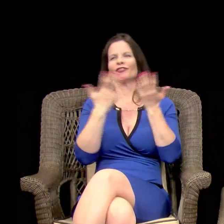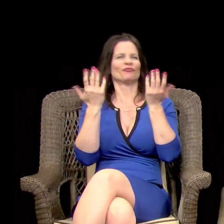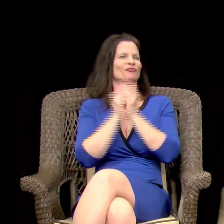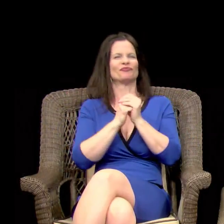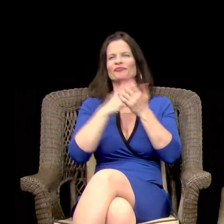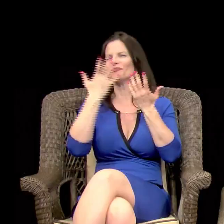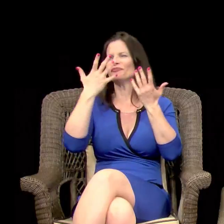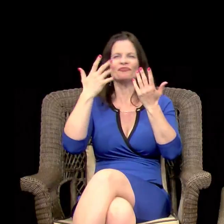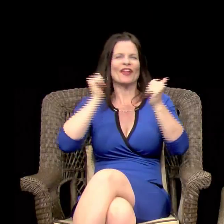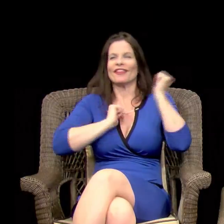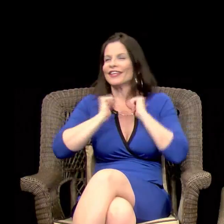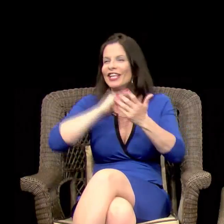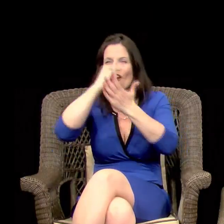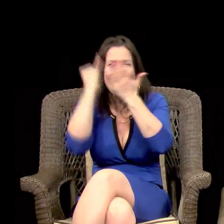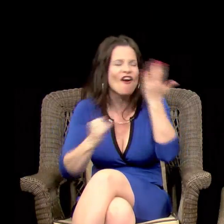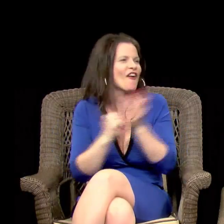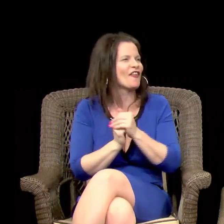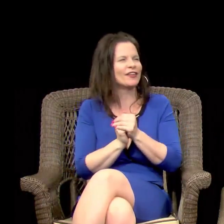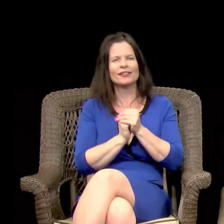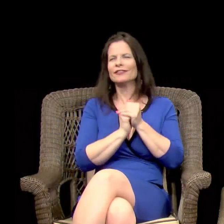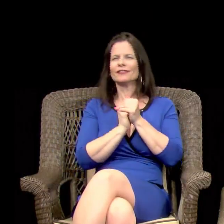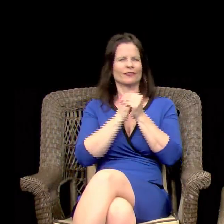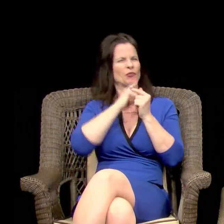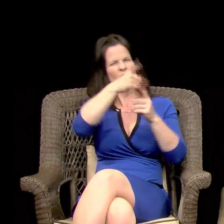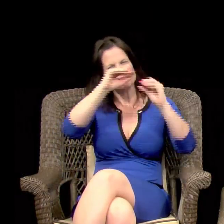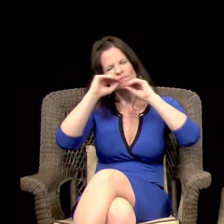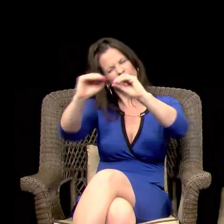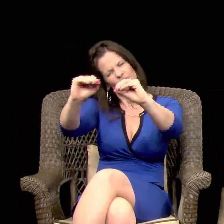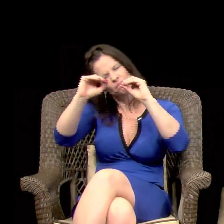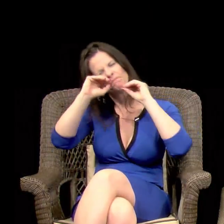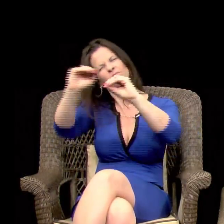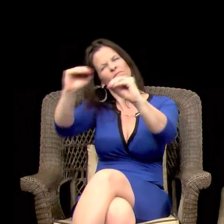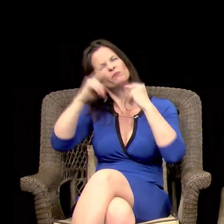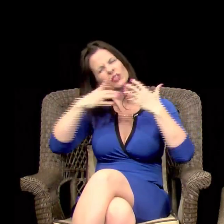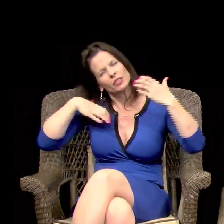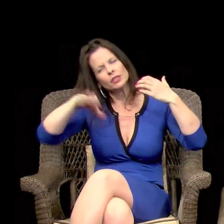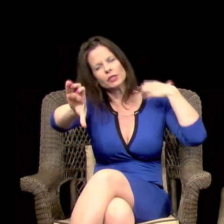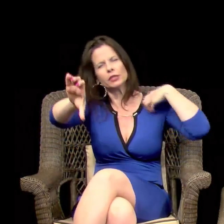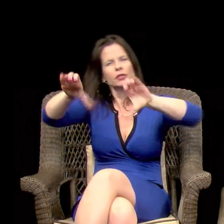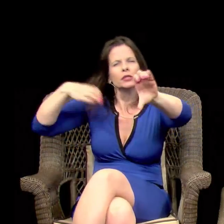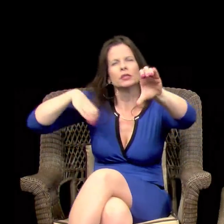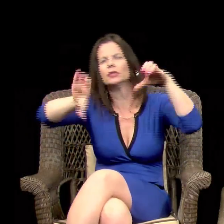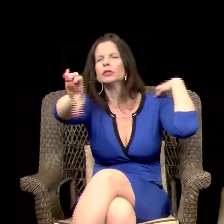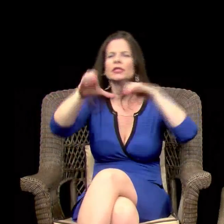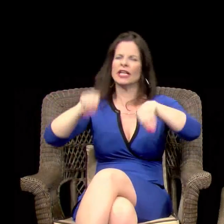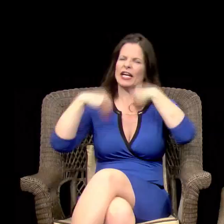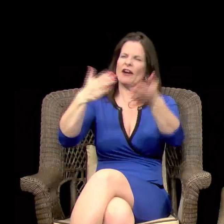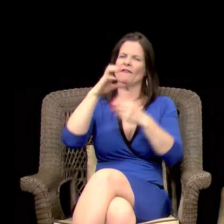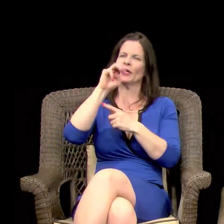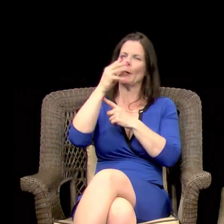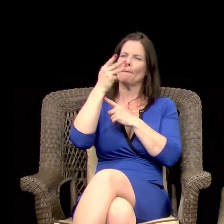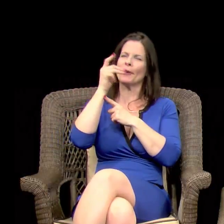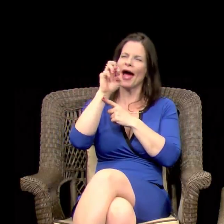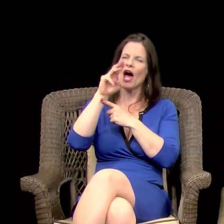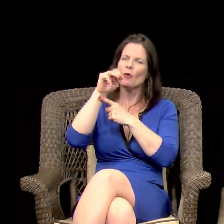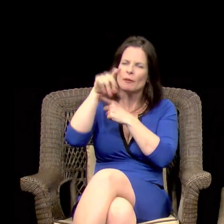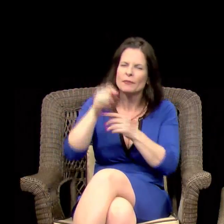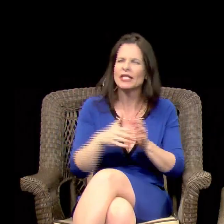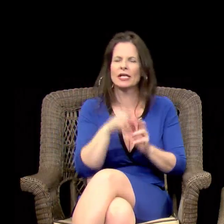health, theater, art. She is an educator. She helps empower